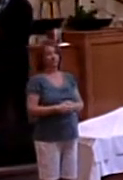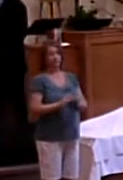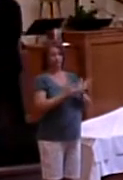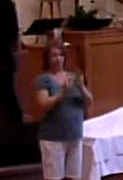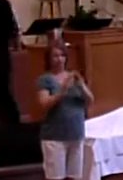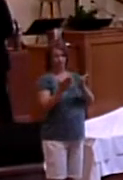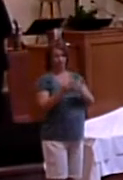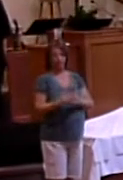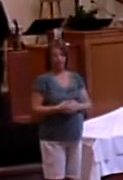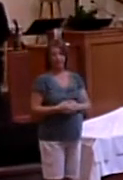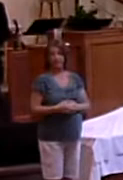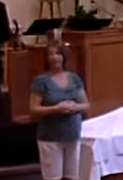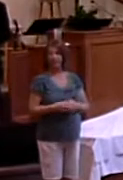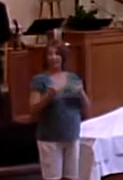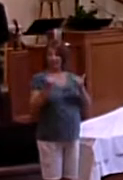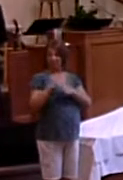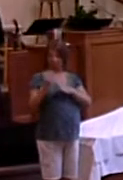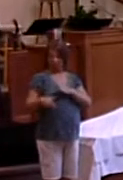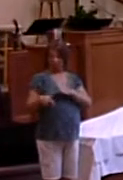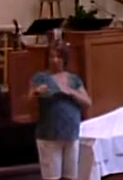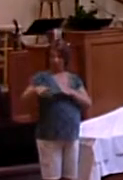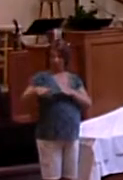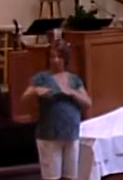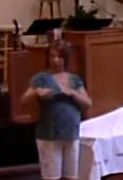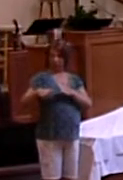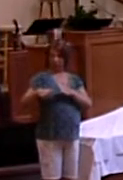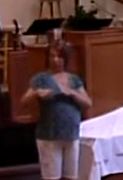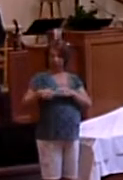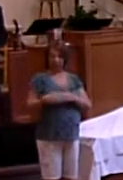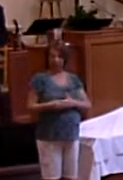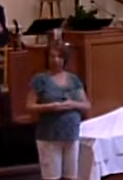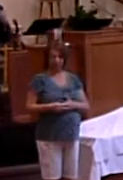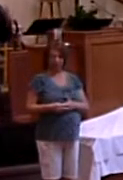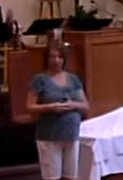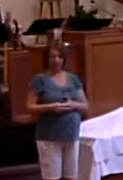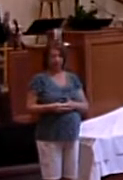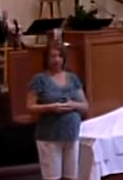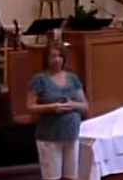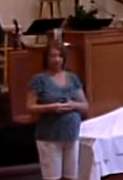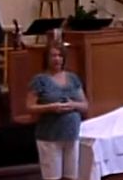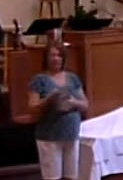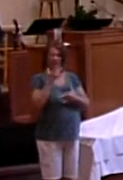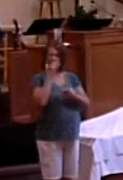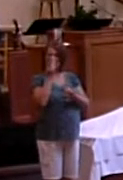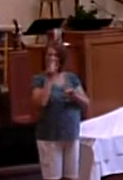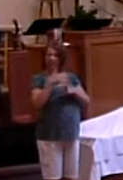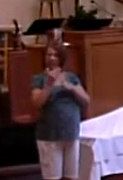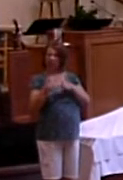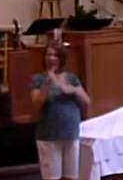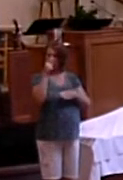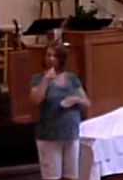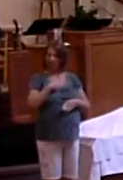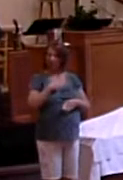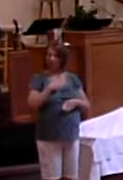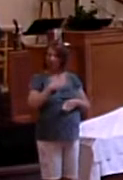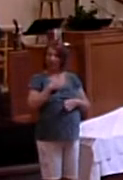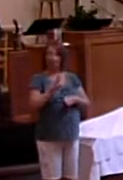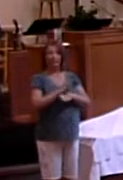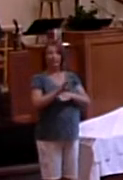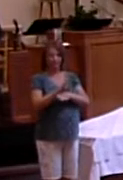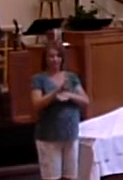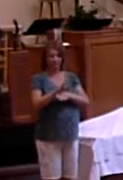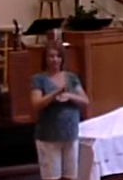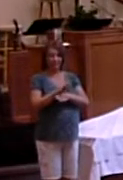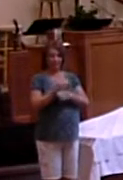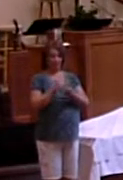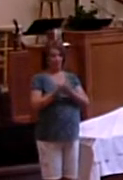So this weekend was kind of an interesting weekend for me. It was very full. This past week